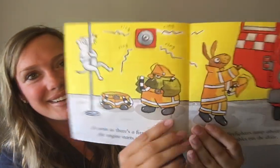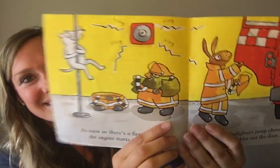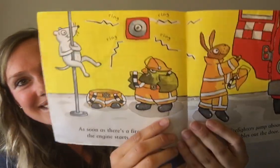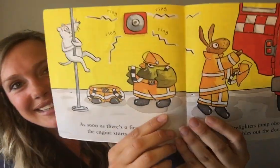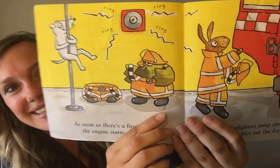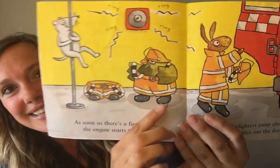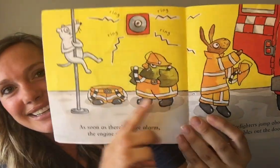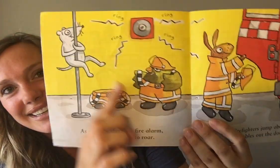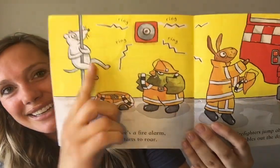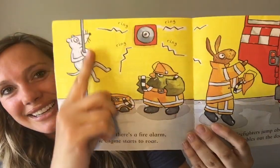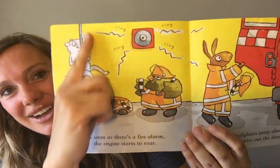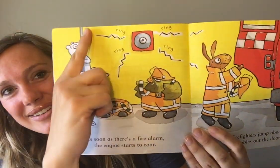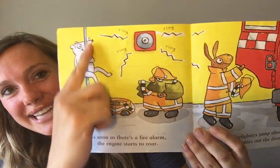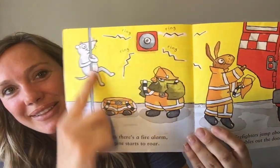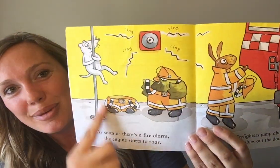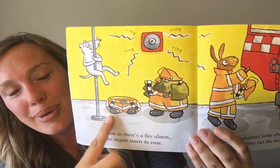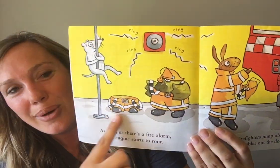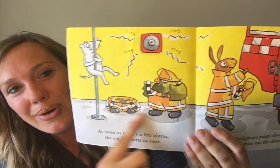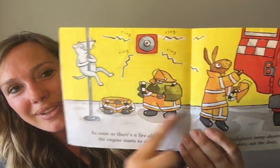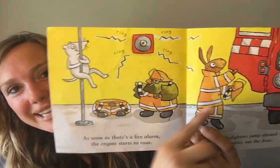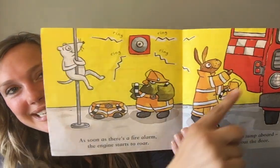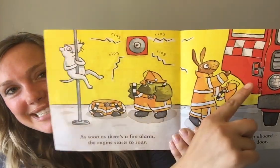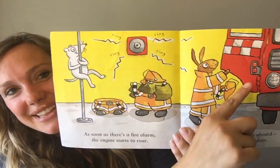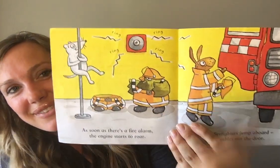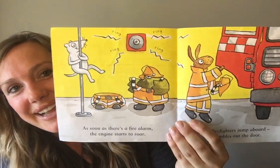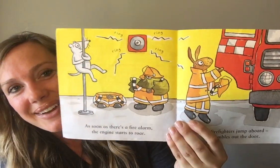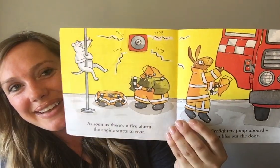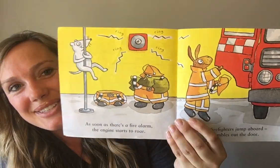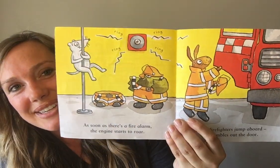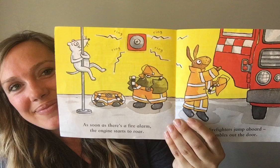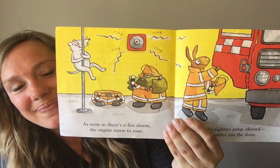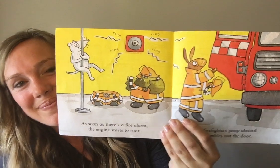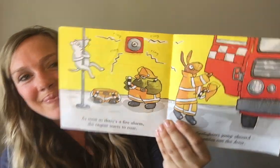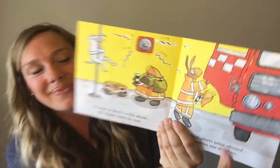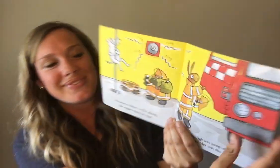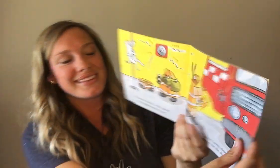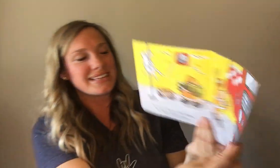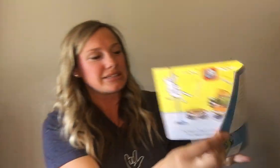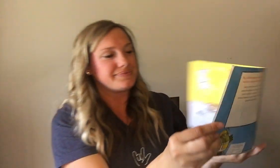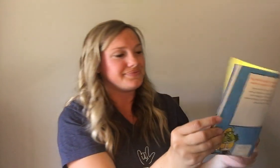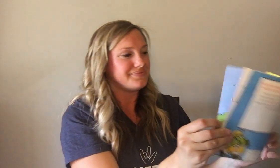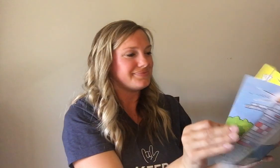firefighters going down the pole into the fire engine.